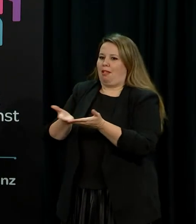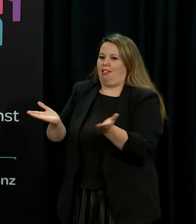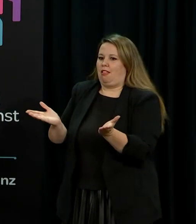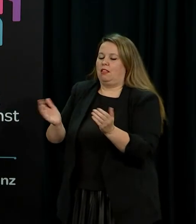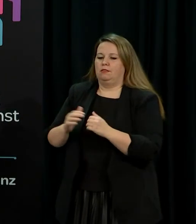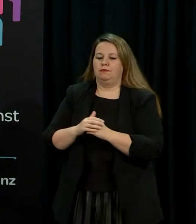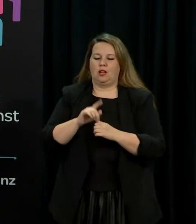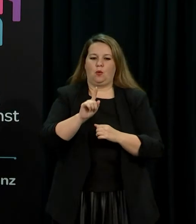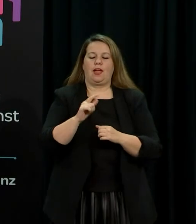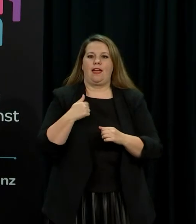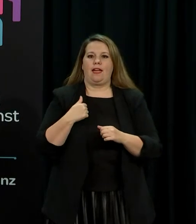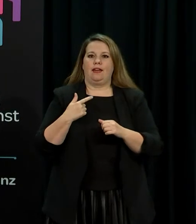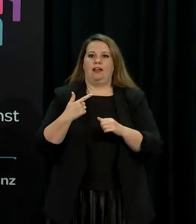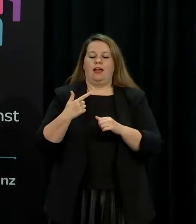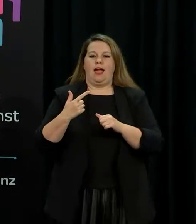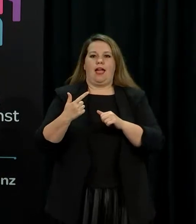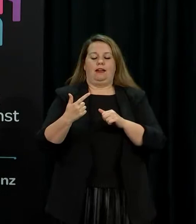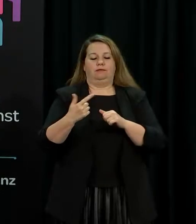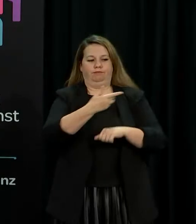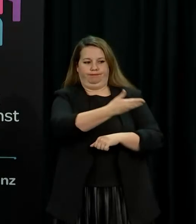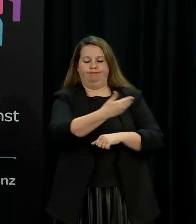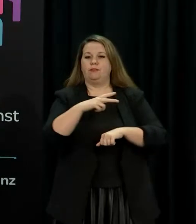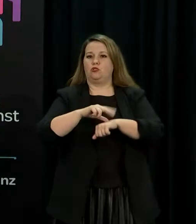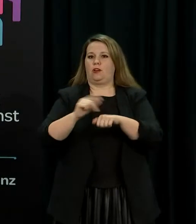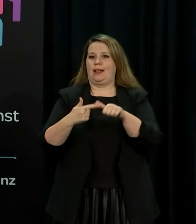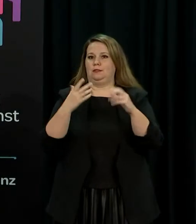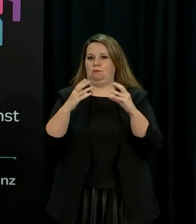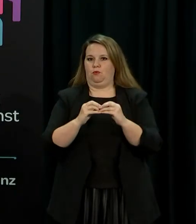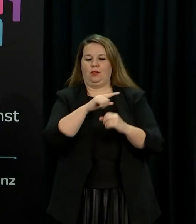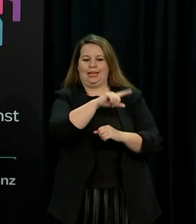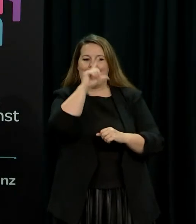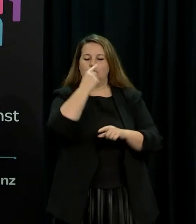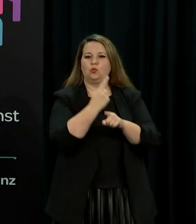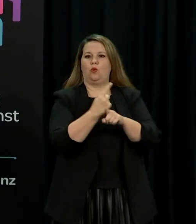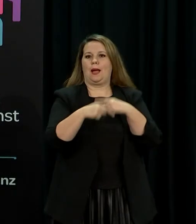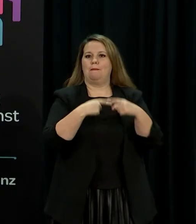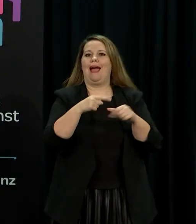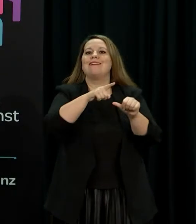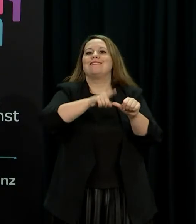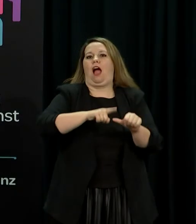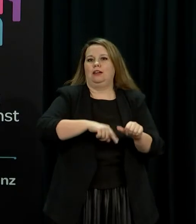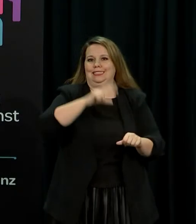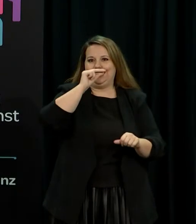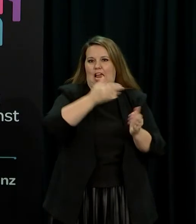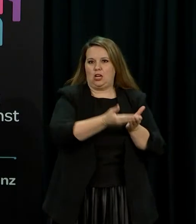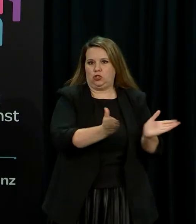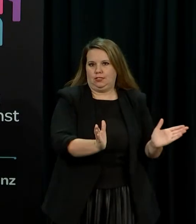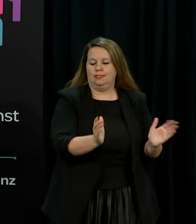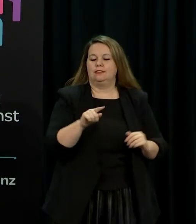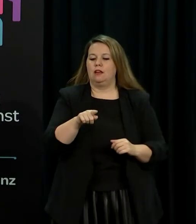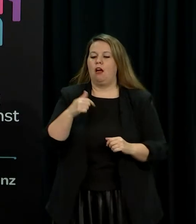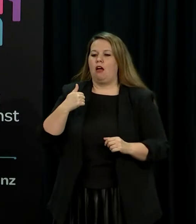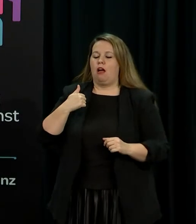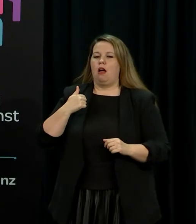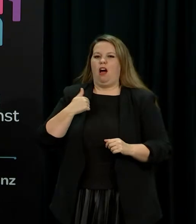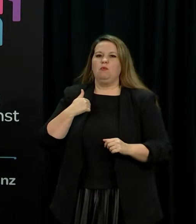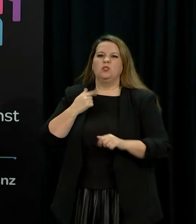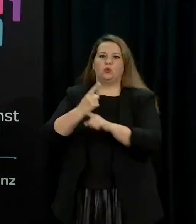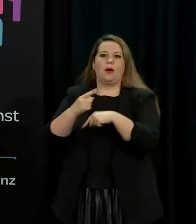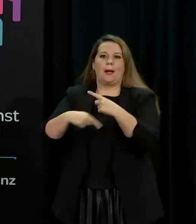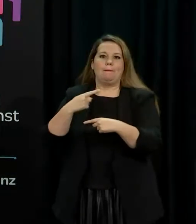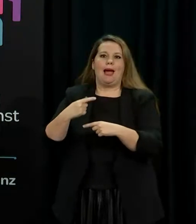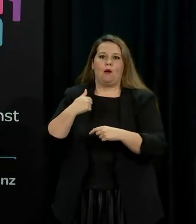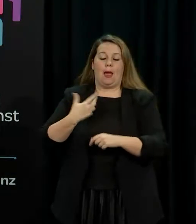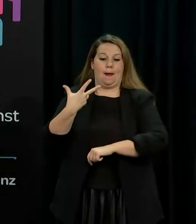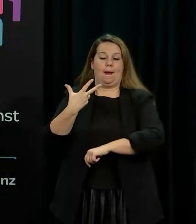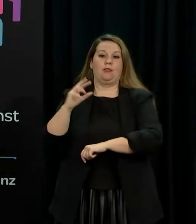cohort, particularly for the younger teenagers. I am concerned that our booster rates overall have plateaued at around